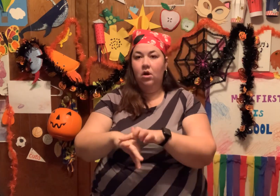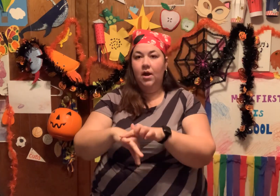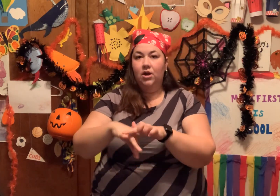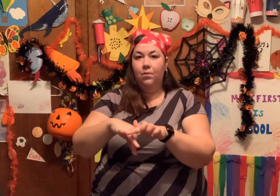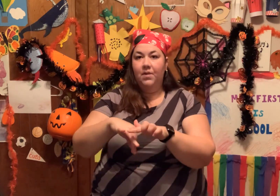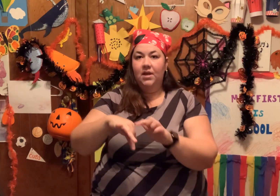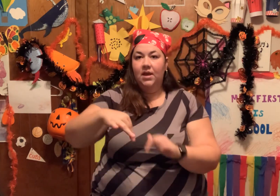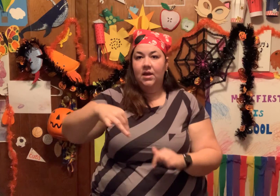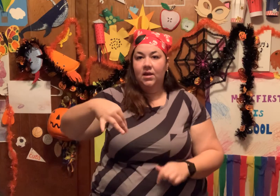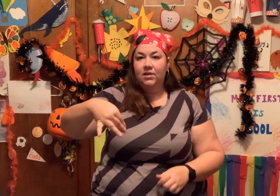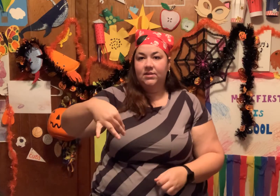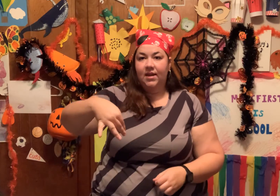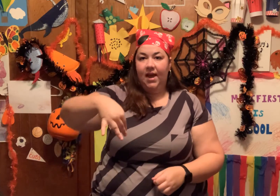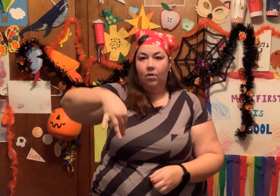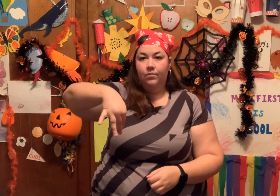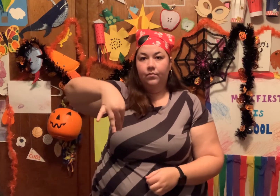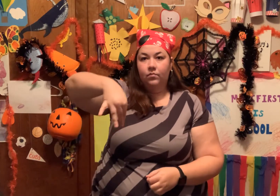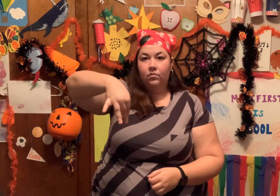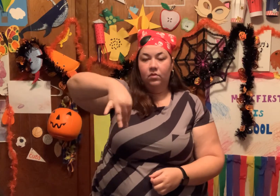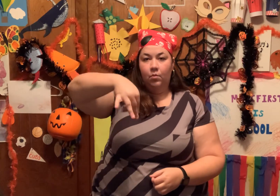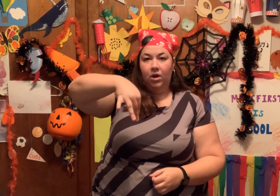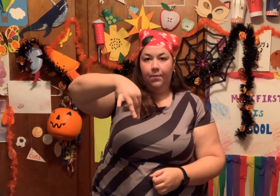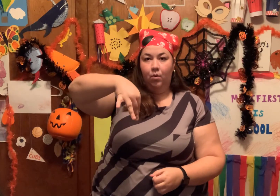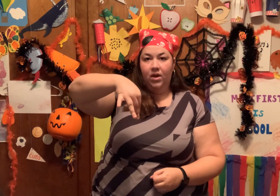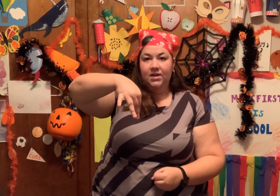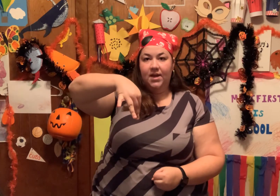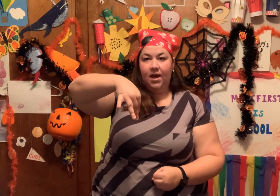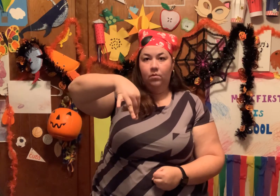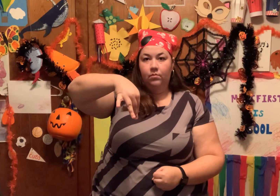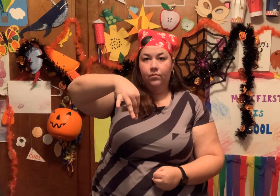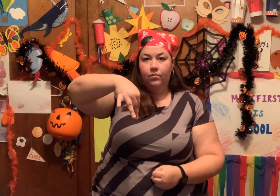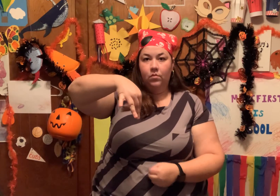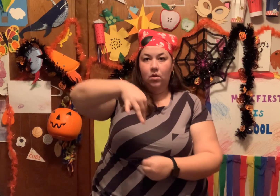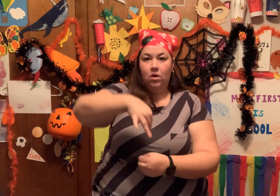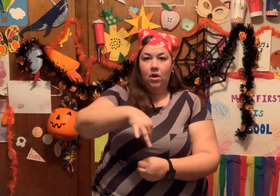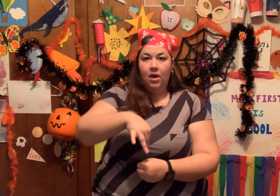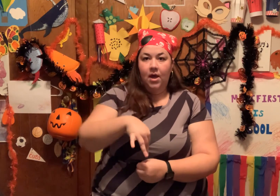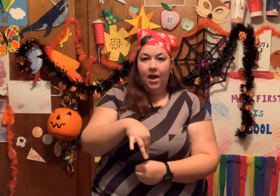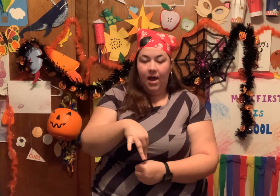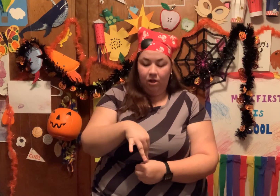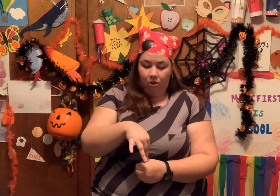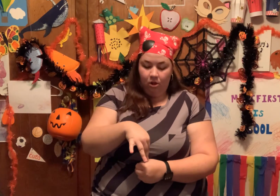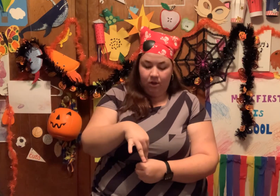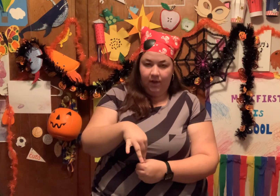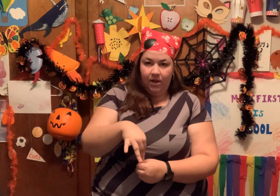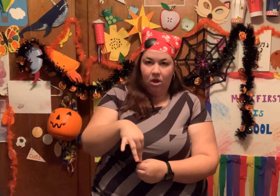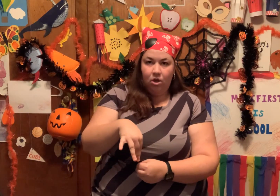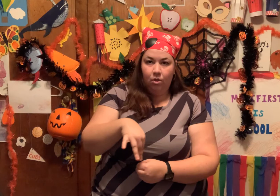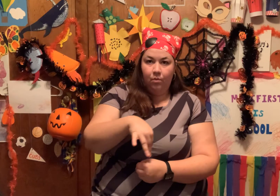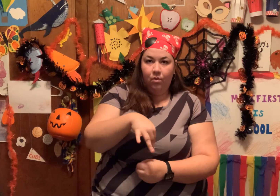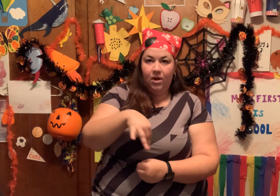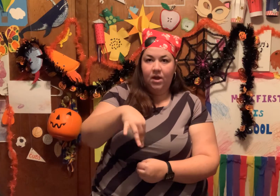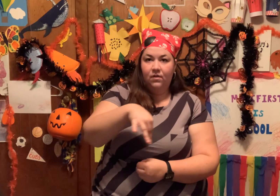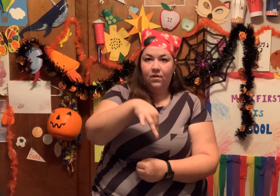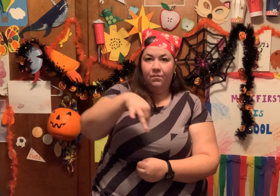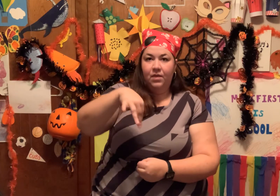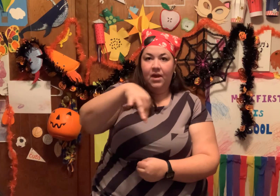and your pinky stick out. And then we're going to point it down and look like you're bringing something